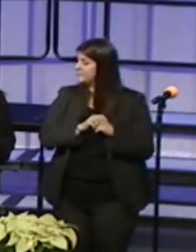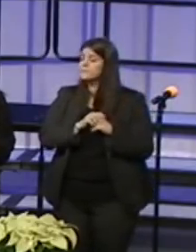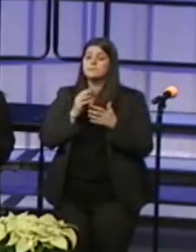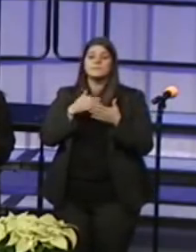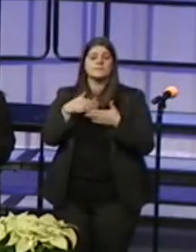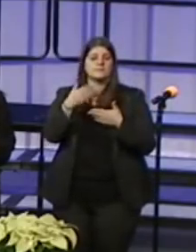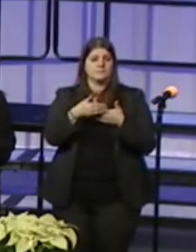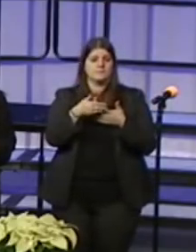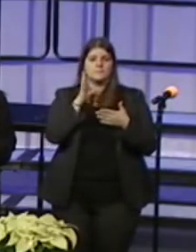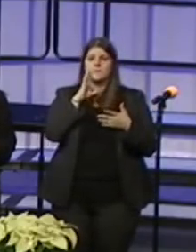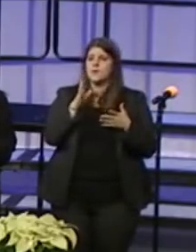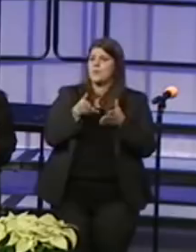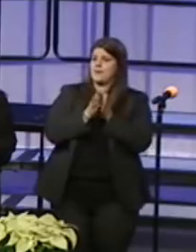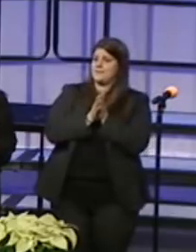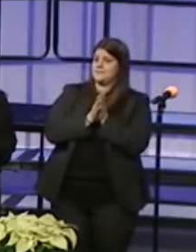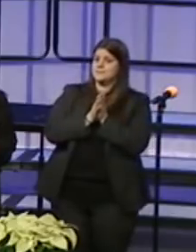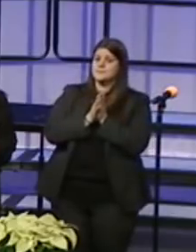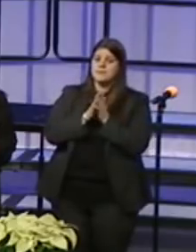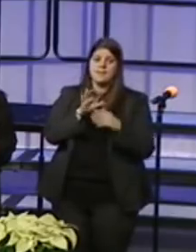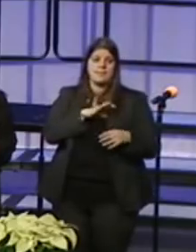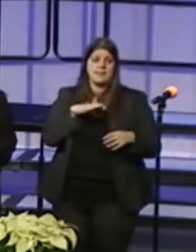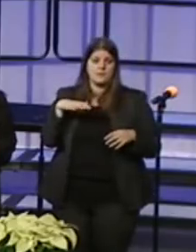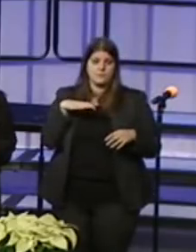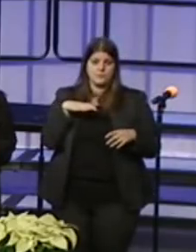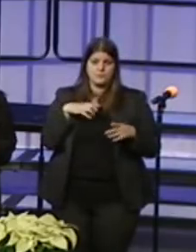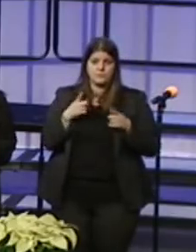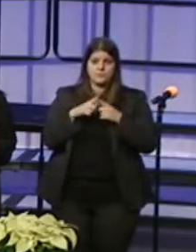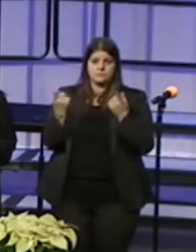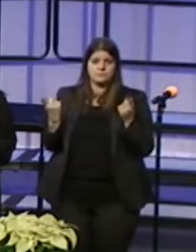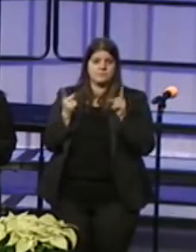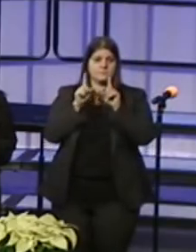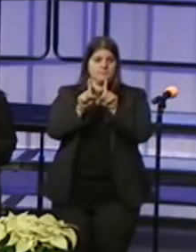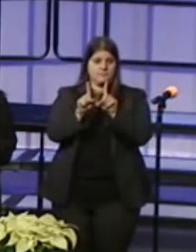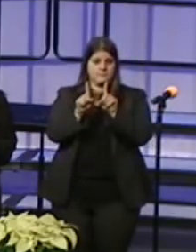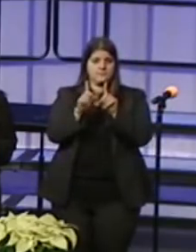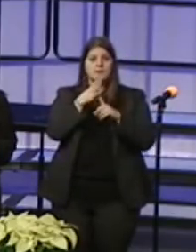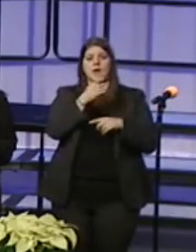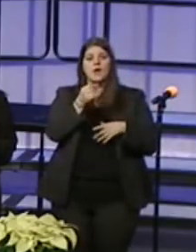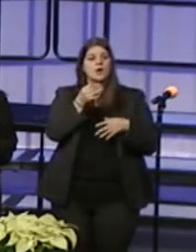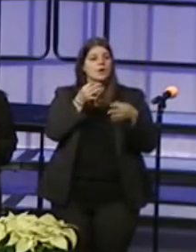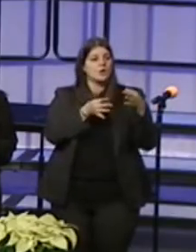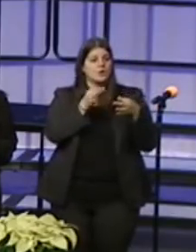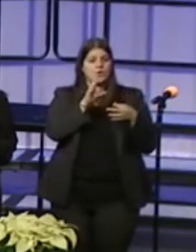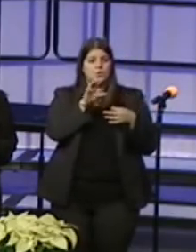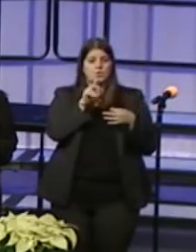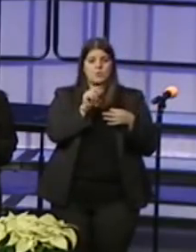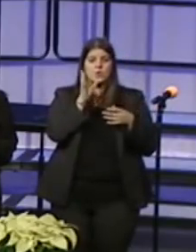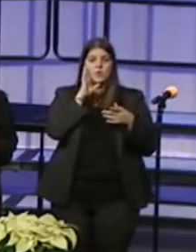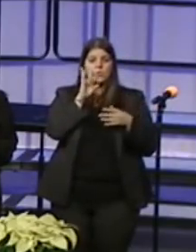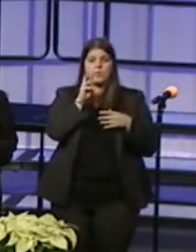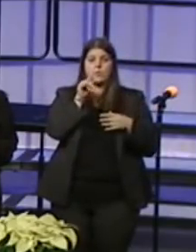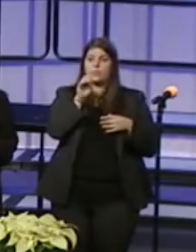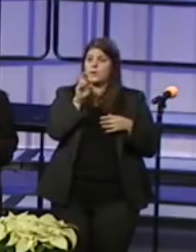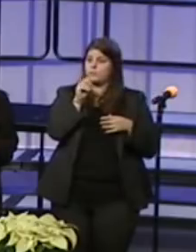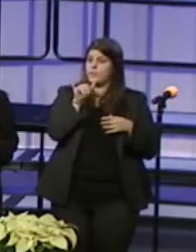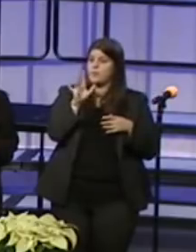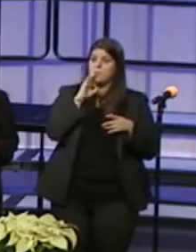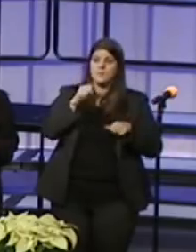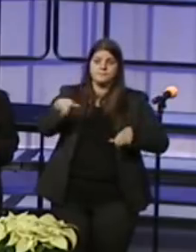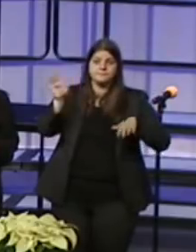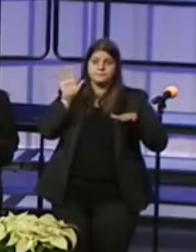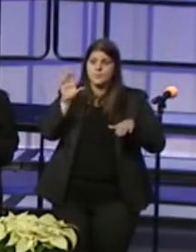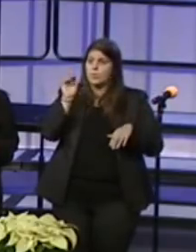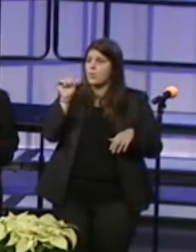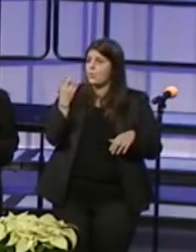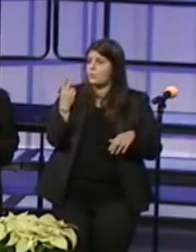Next, I'd like to invite the council members to step forward, and Clerk of the Court, Wayne Robey, will join them to administer the oath